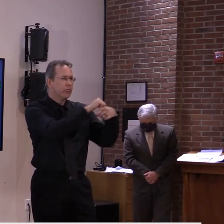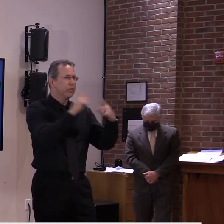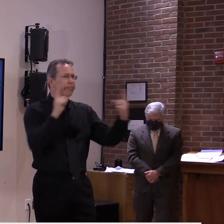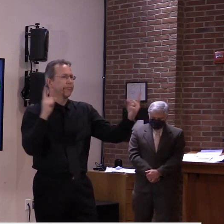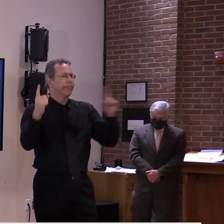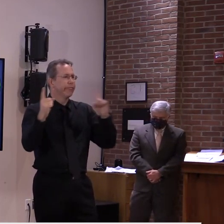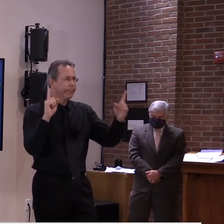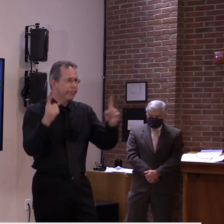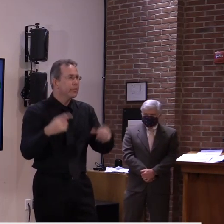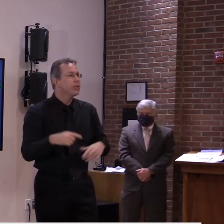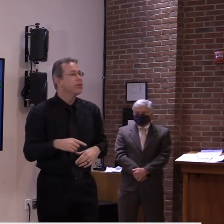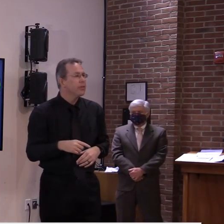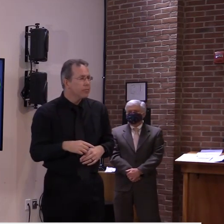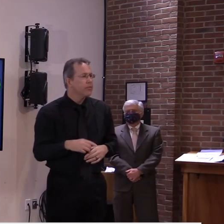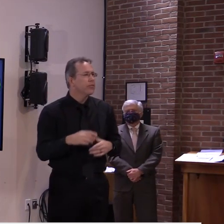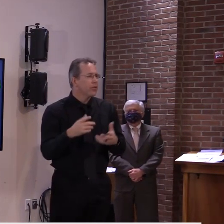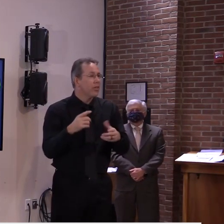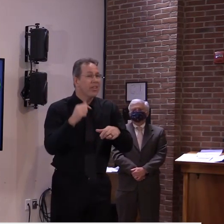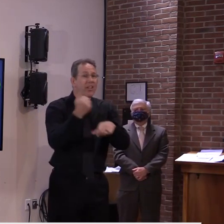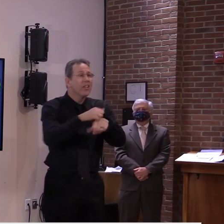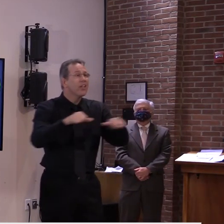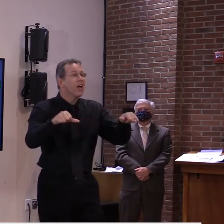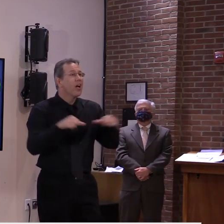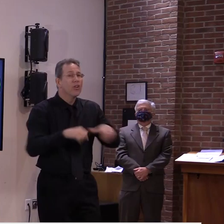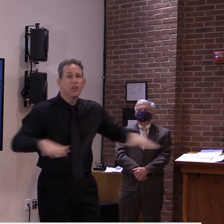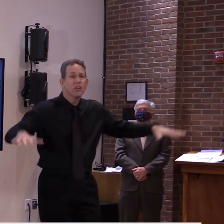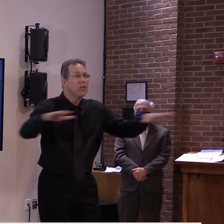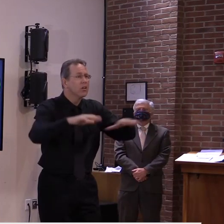distant at all times.